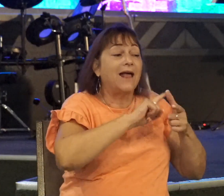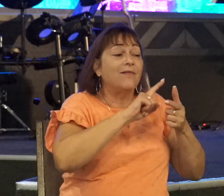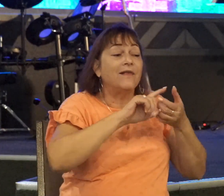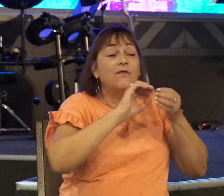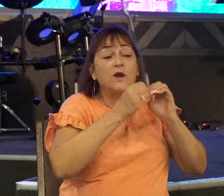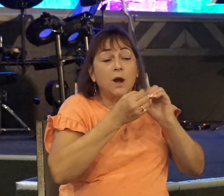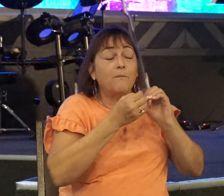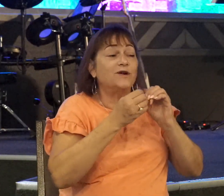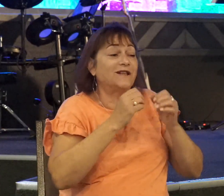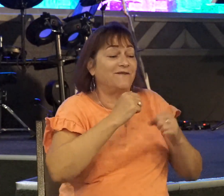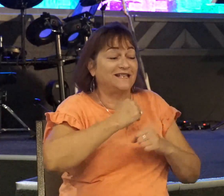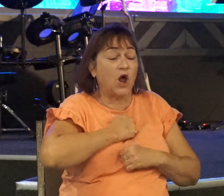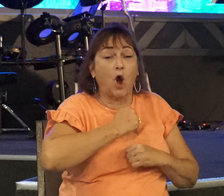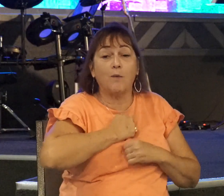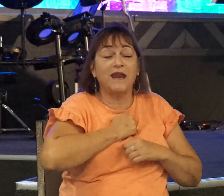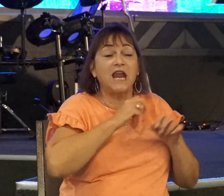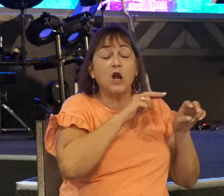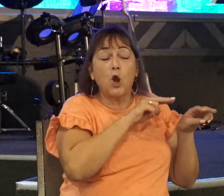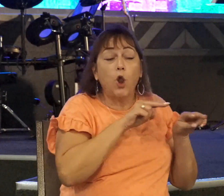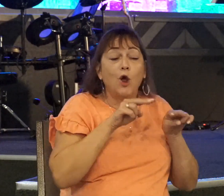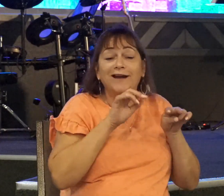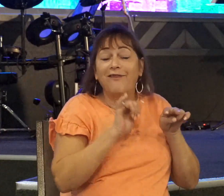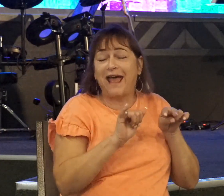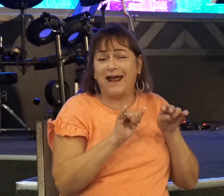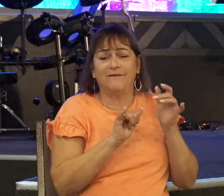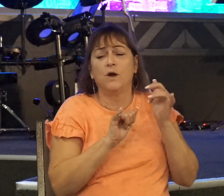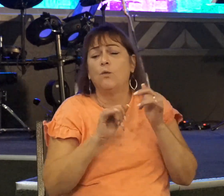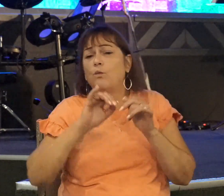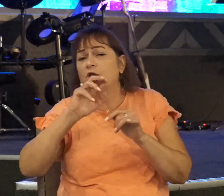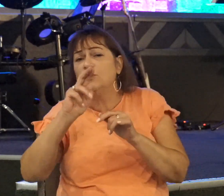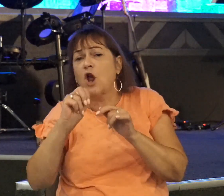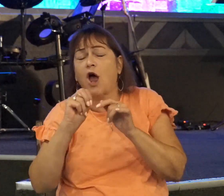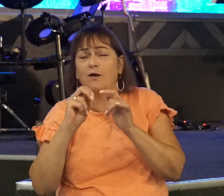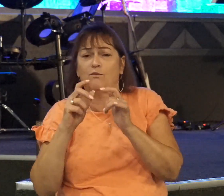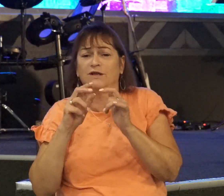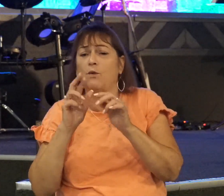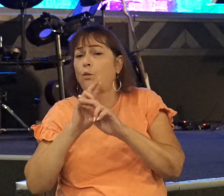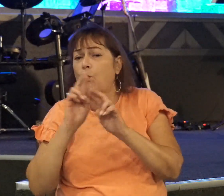When Jonathan was ready to do something, it was a pretty big thing he thought about doing.